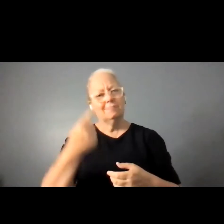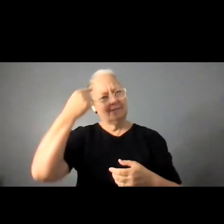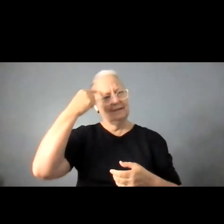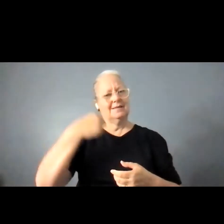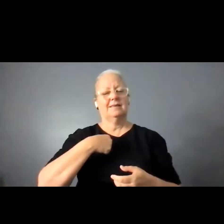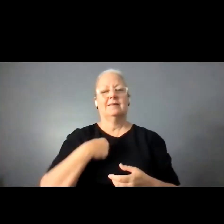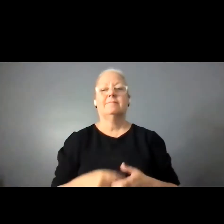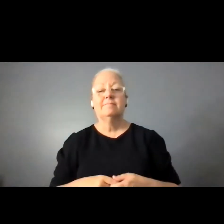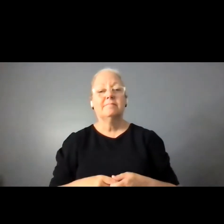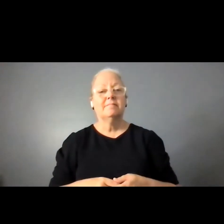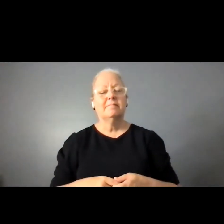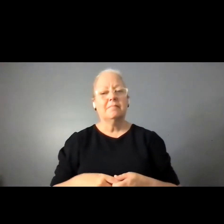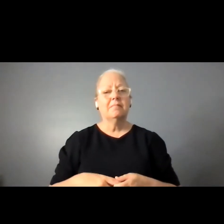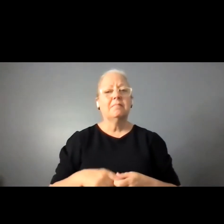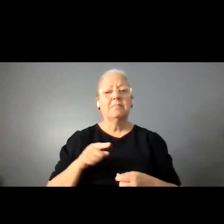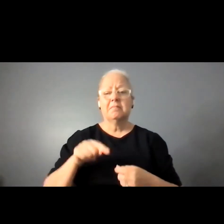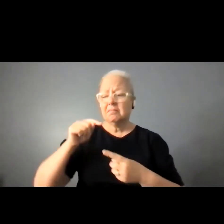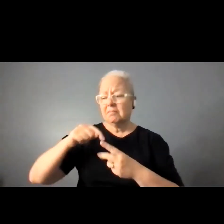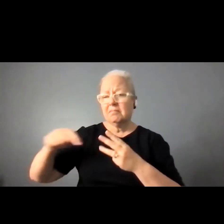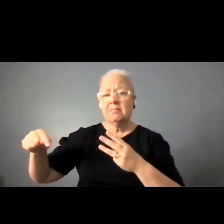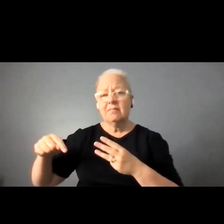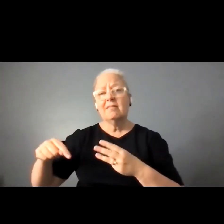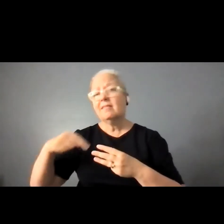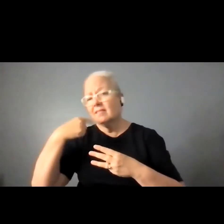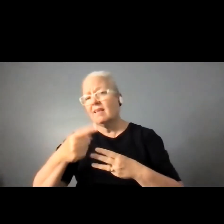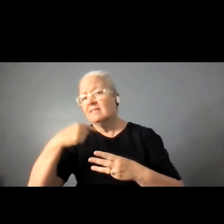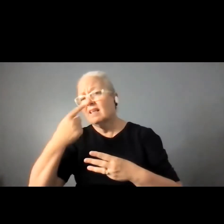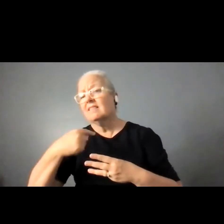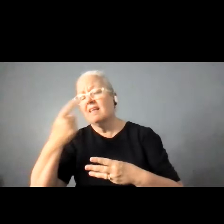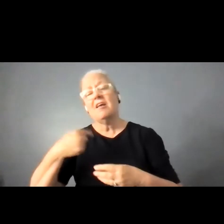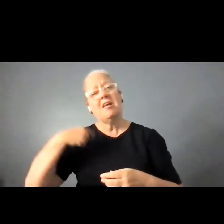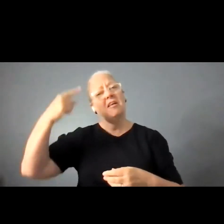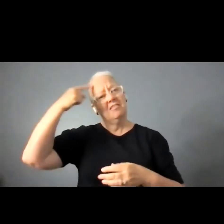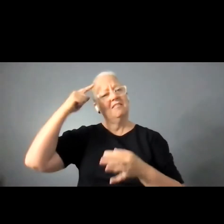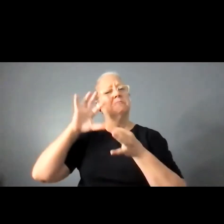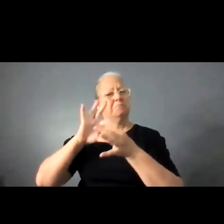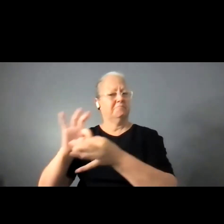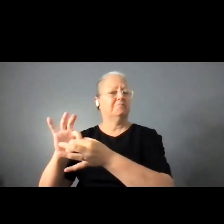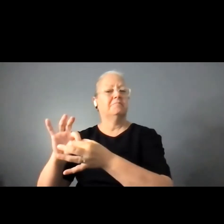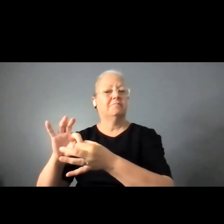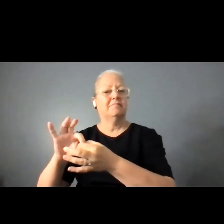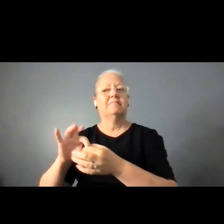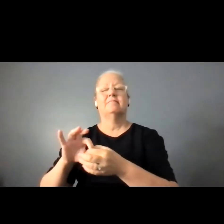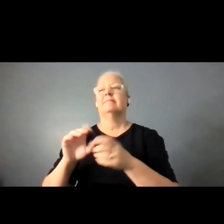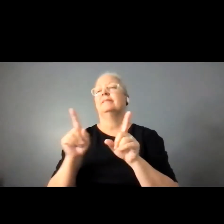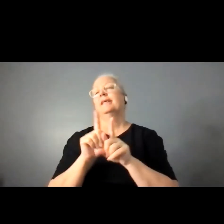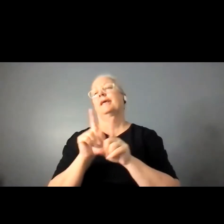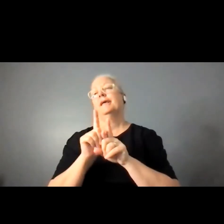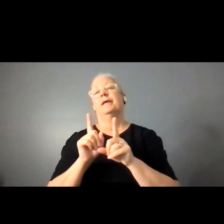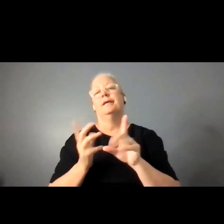mentioned is something I share, the part of participation